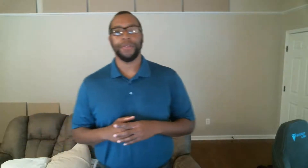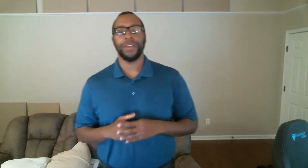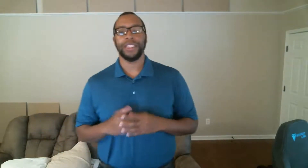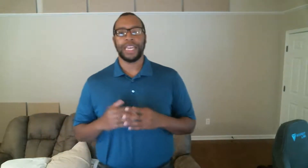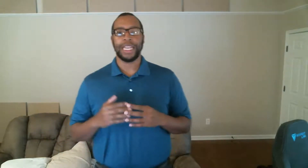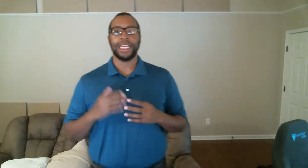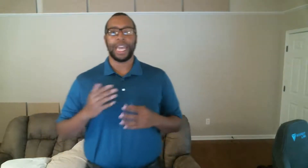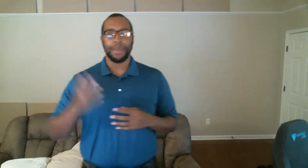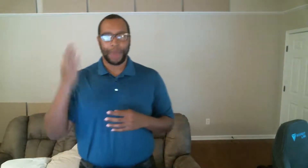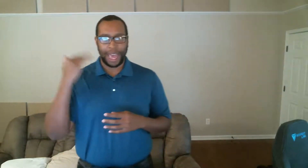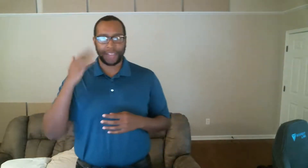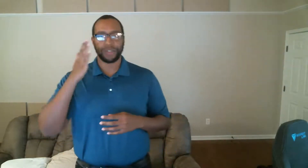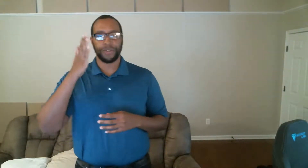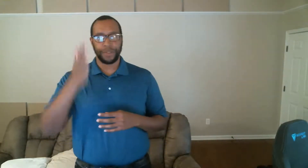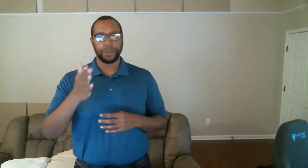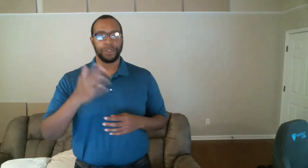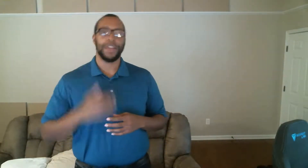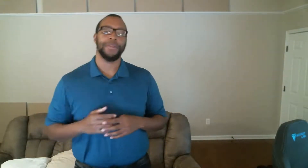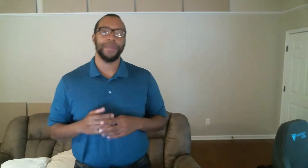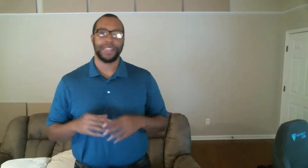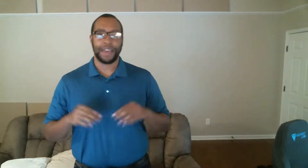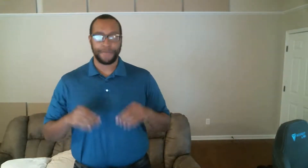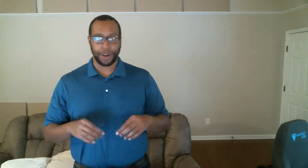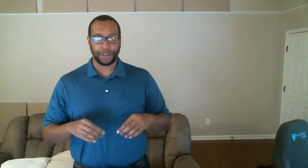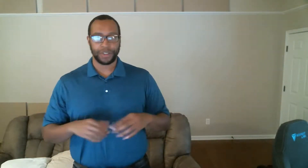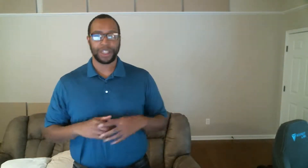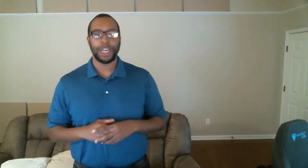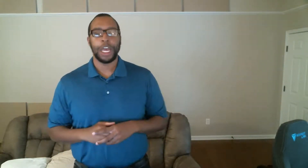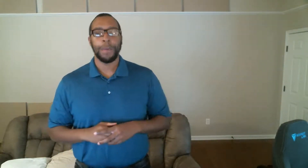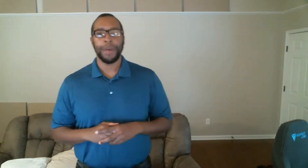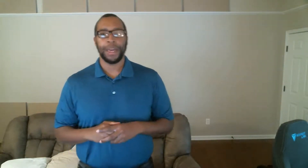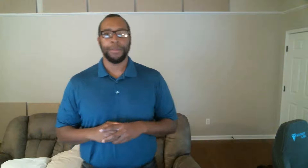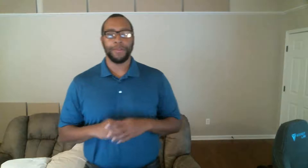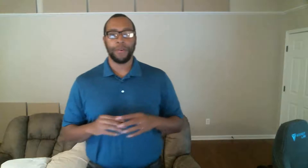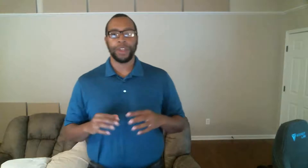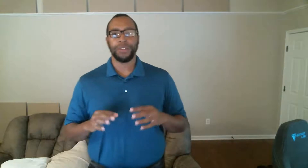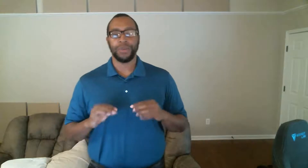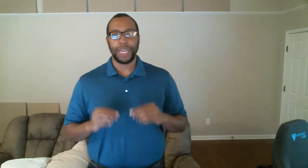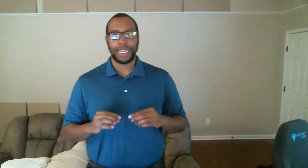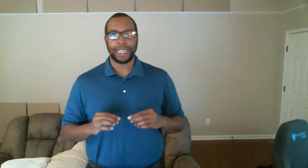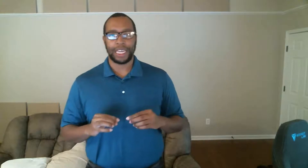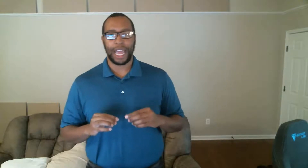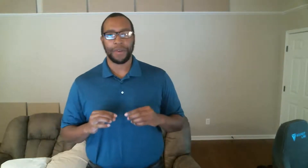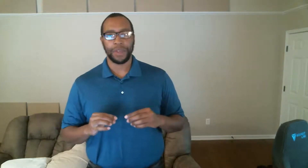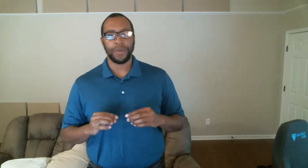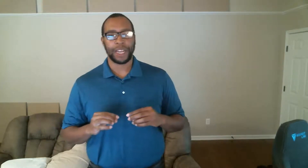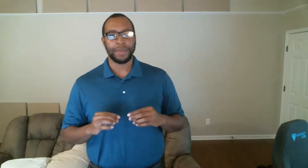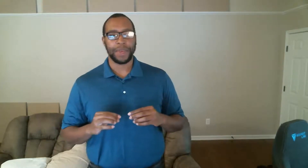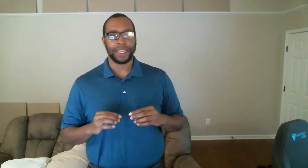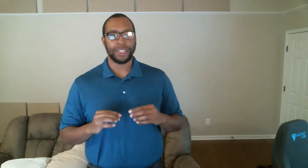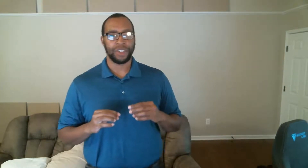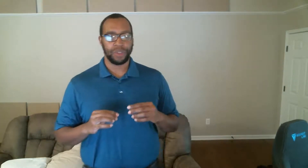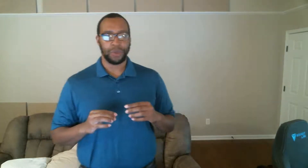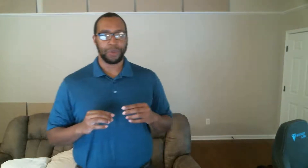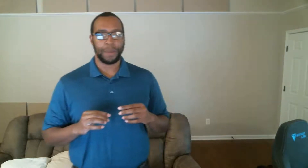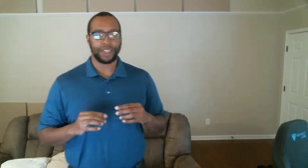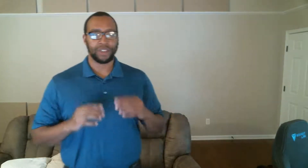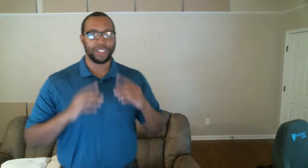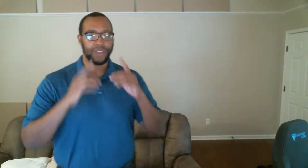need to indicate past or future, you have to put that first. But before you do anything, I really recommend that you make sure that you have the